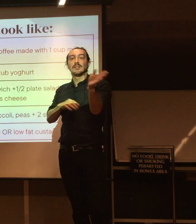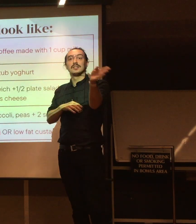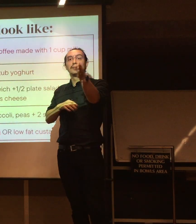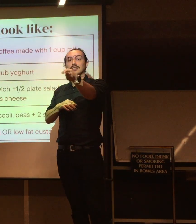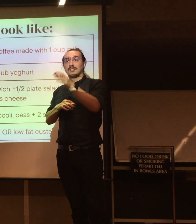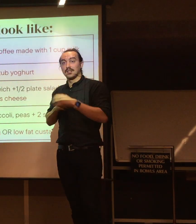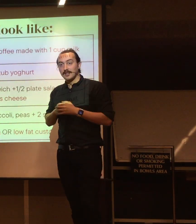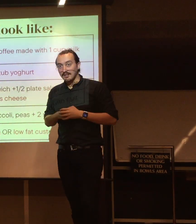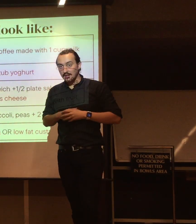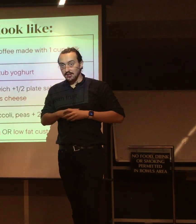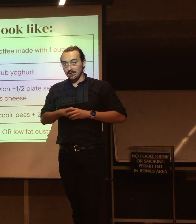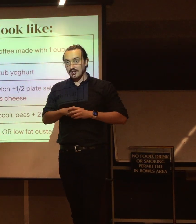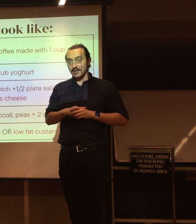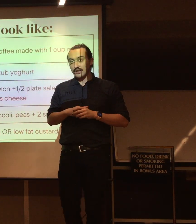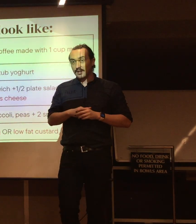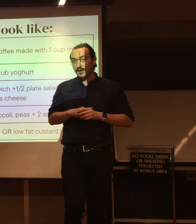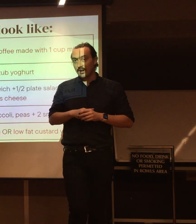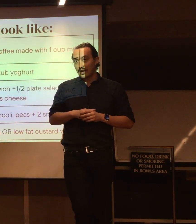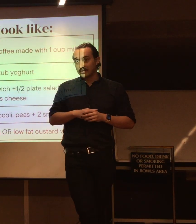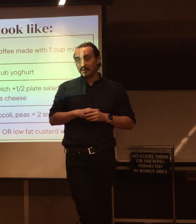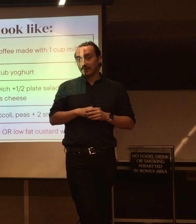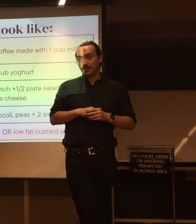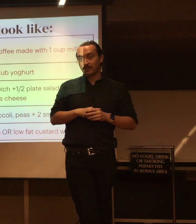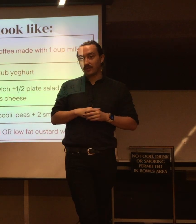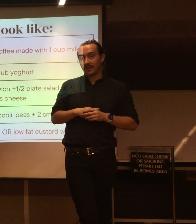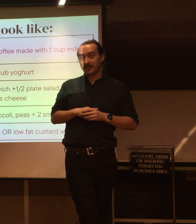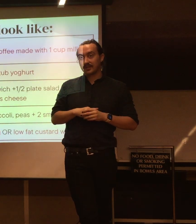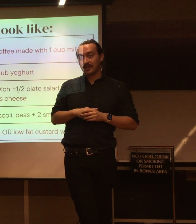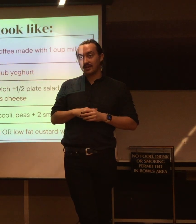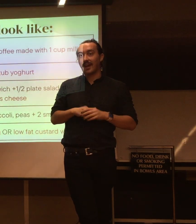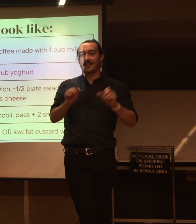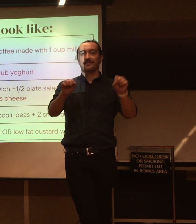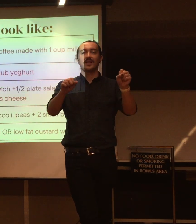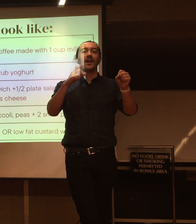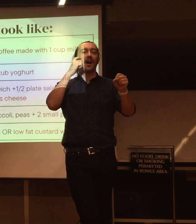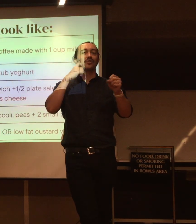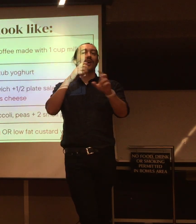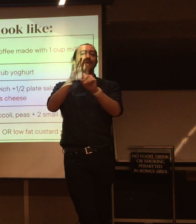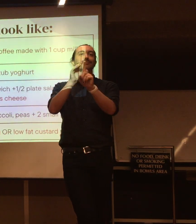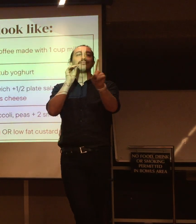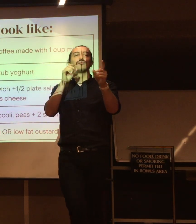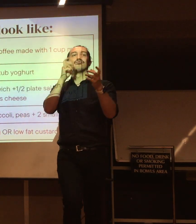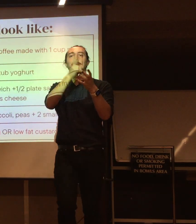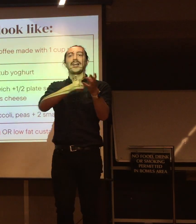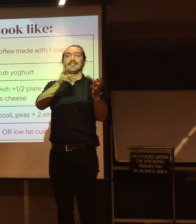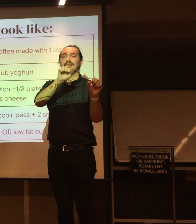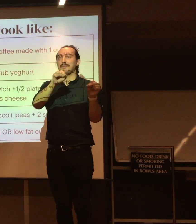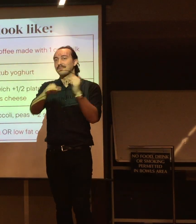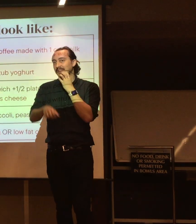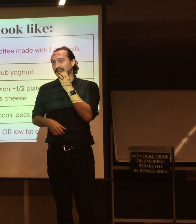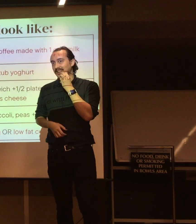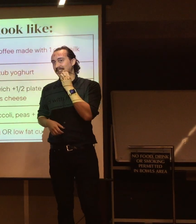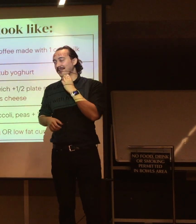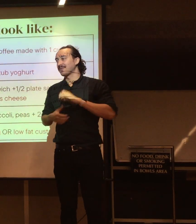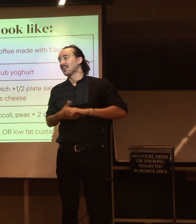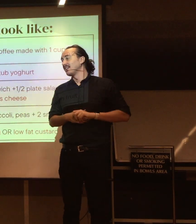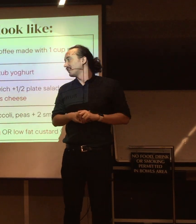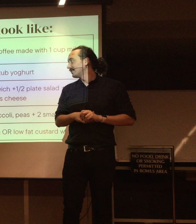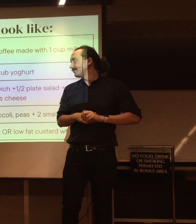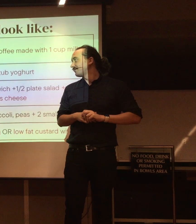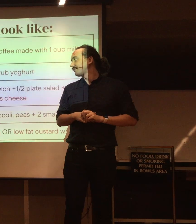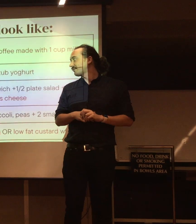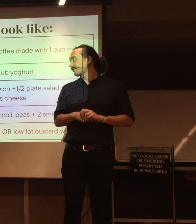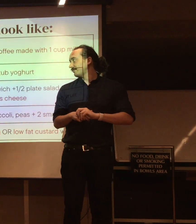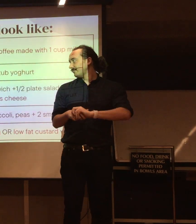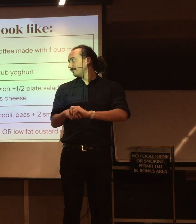got more questions coming at the end. Yeah? Can I ask you what they were saying? I'll try and repeat. Yeah. Okay. Exactly.